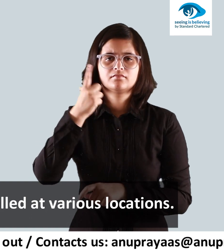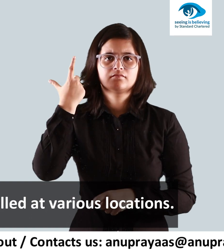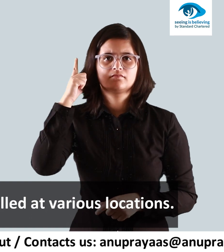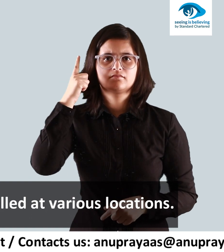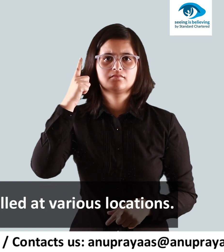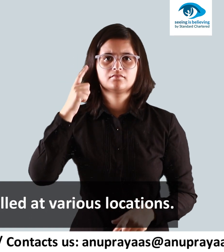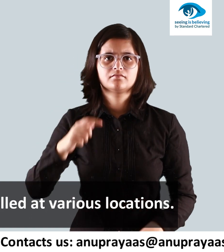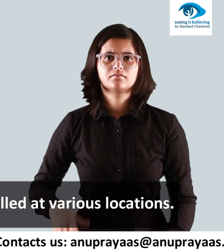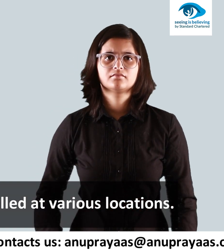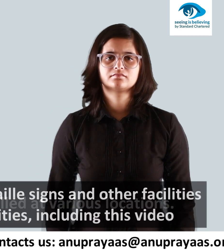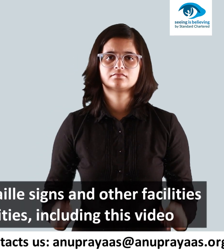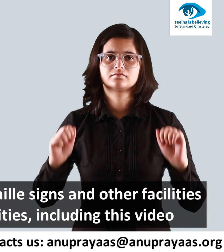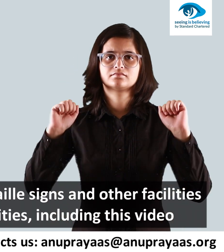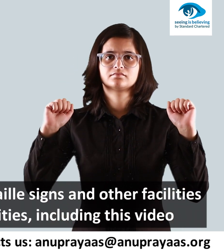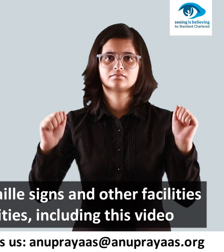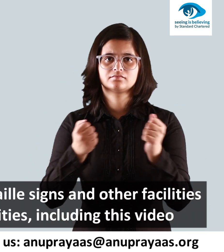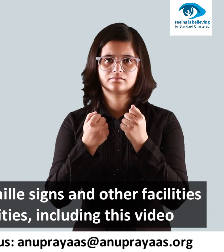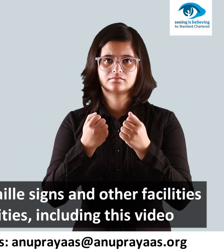locations.